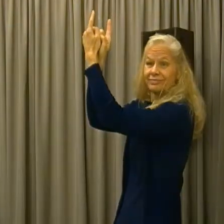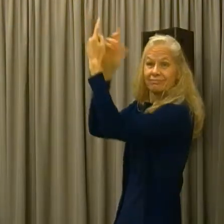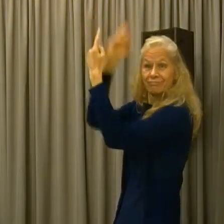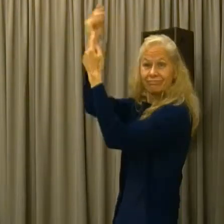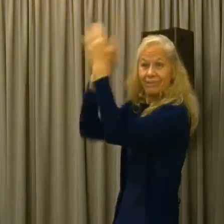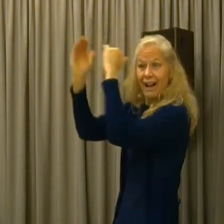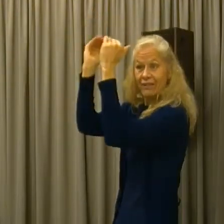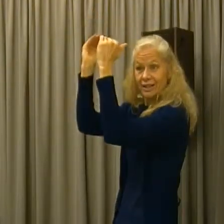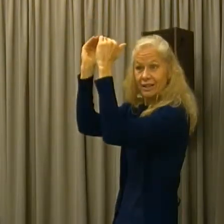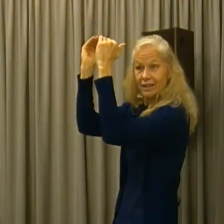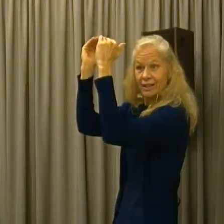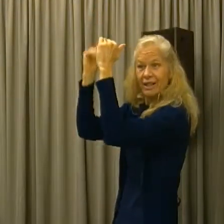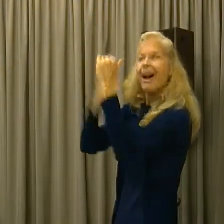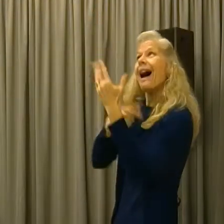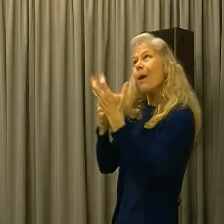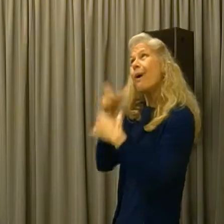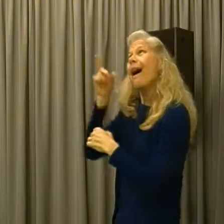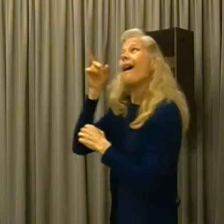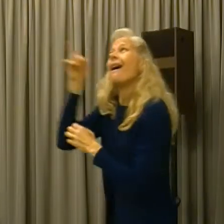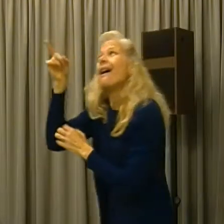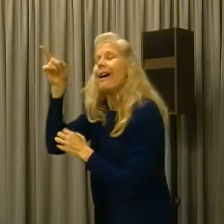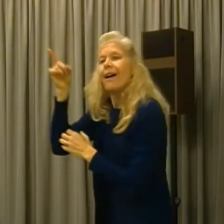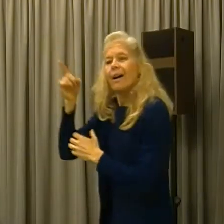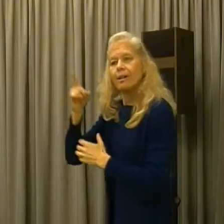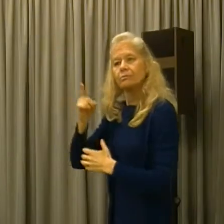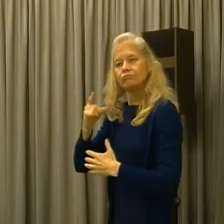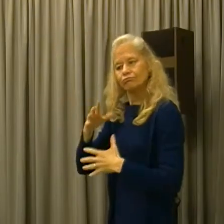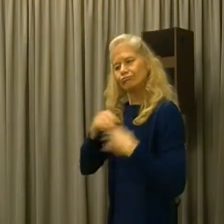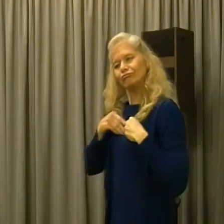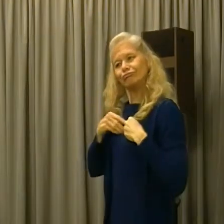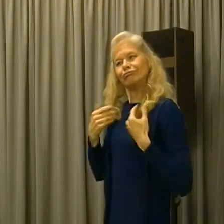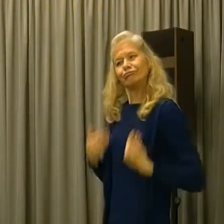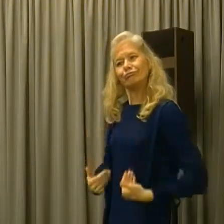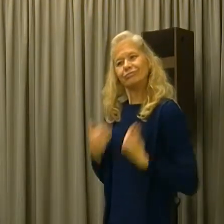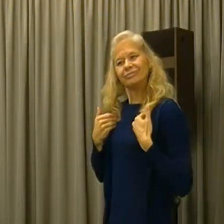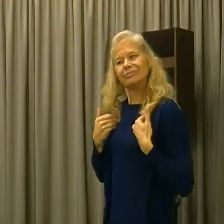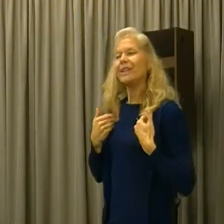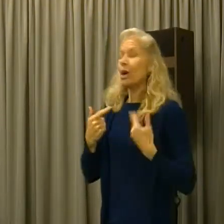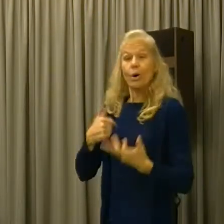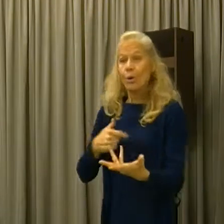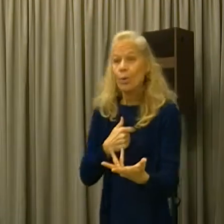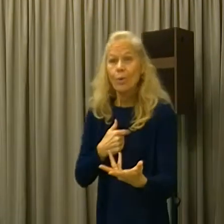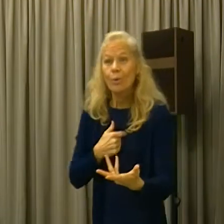So that thought subjection, it's realizing that I ought to be living for Jesus.